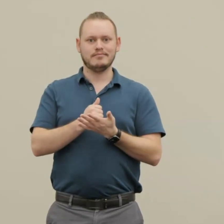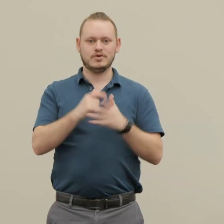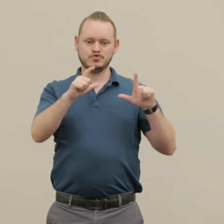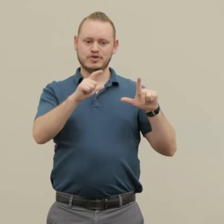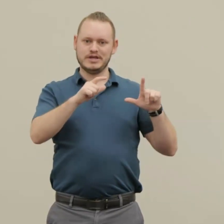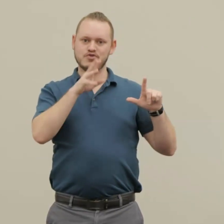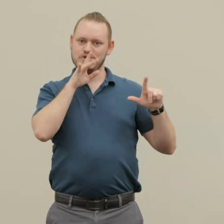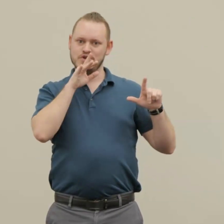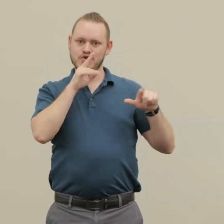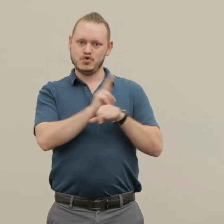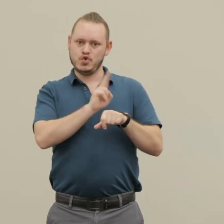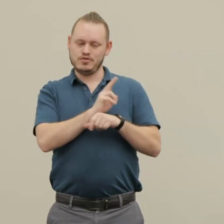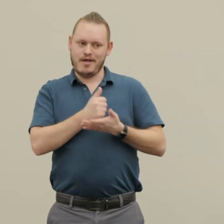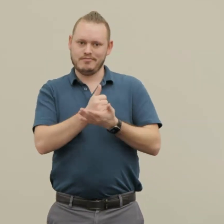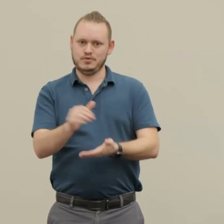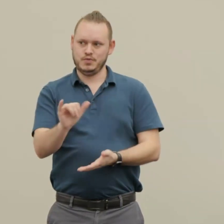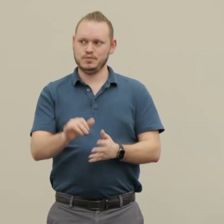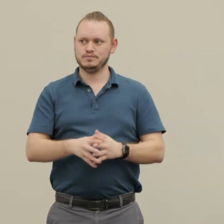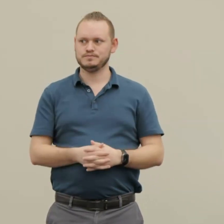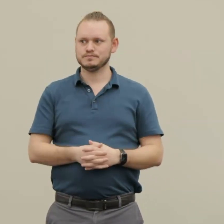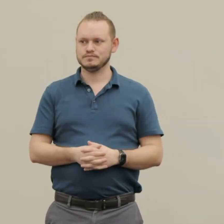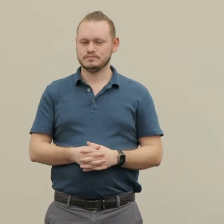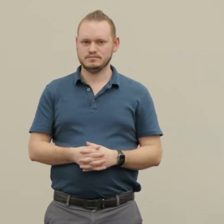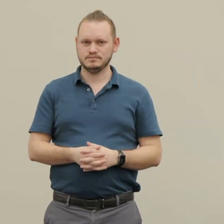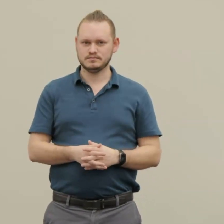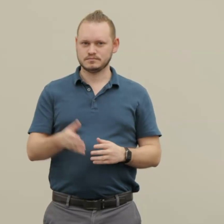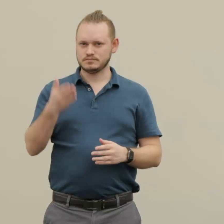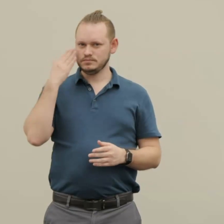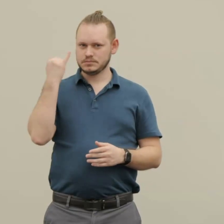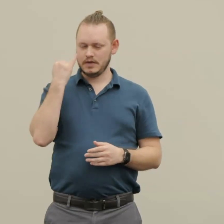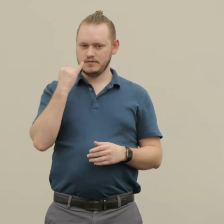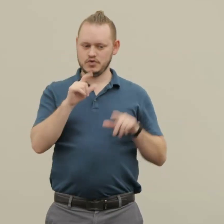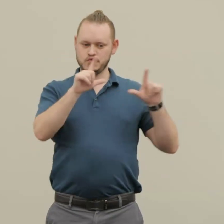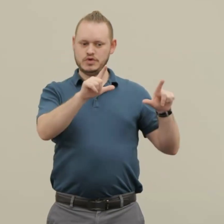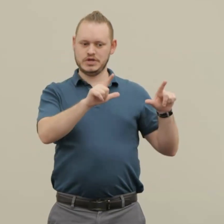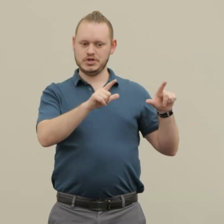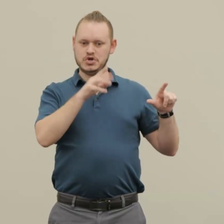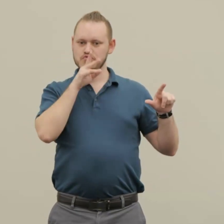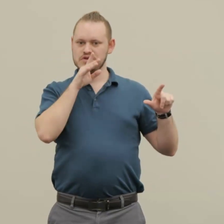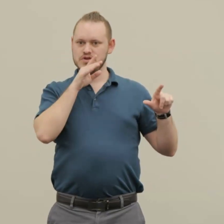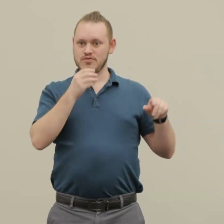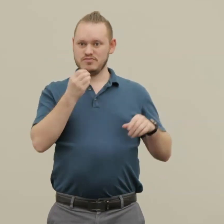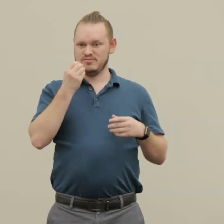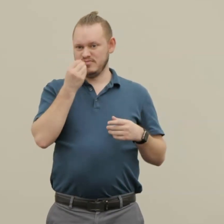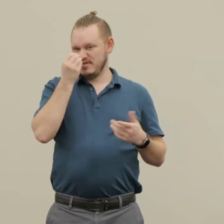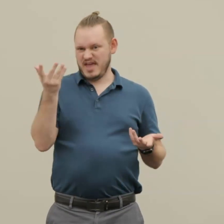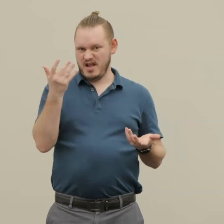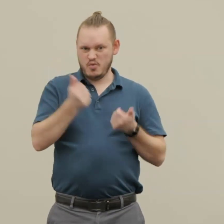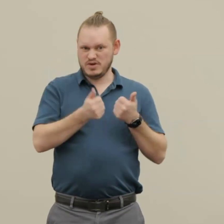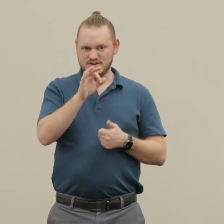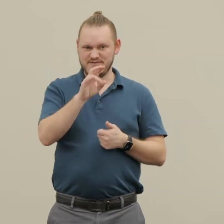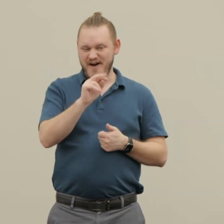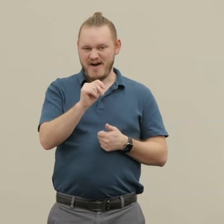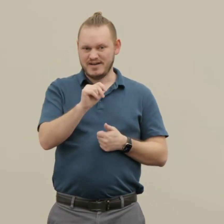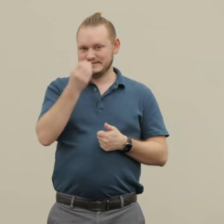reader users as well too. I don't know that the screen reader users are going to care what font you've used or how long